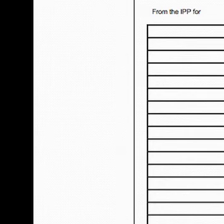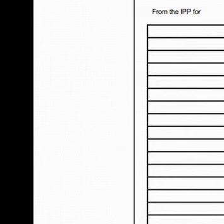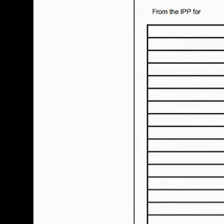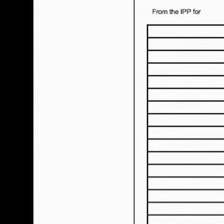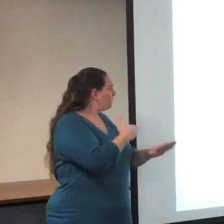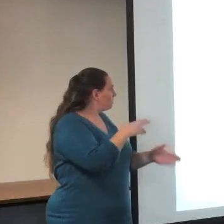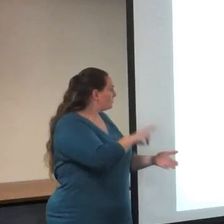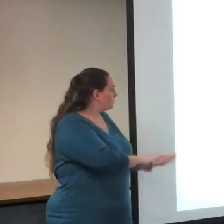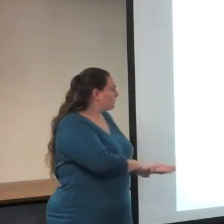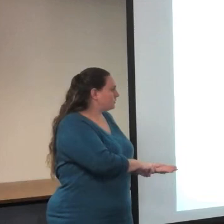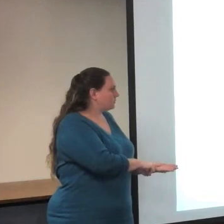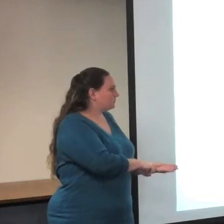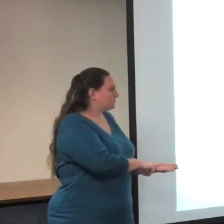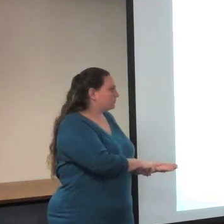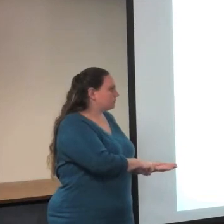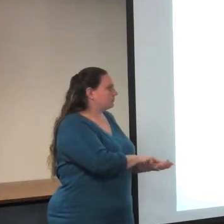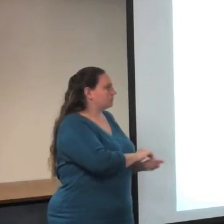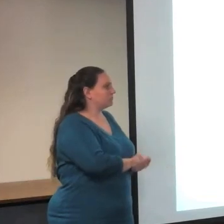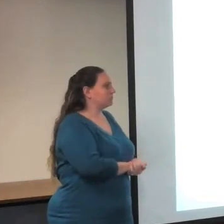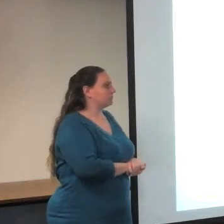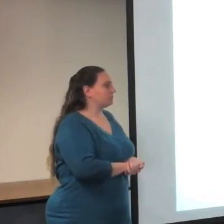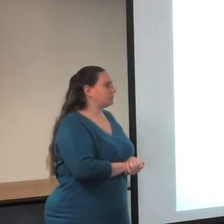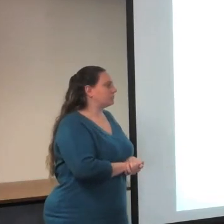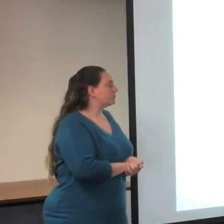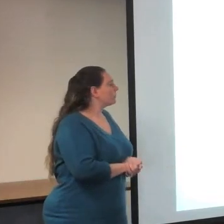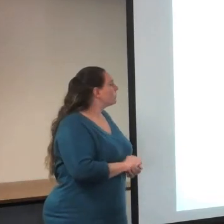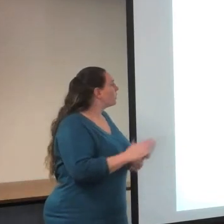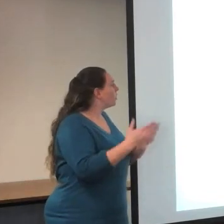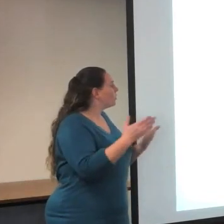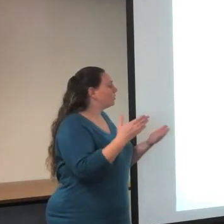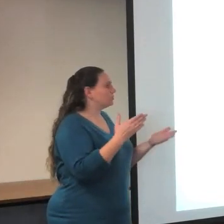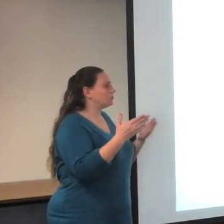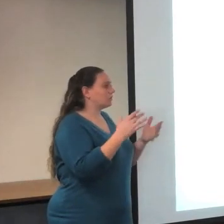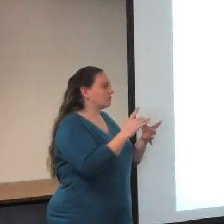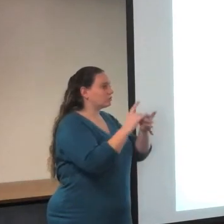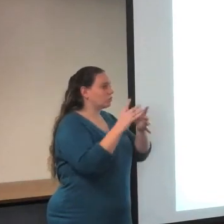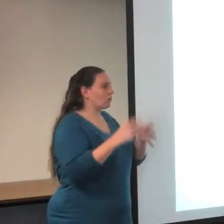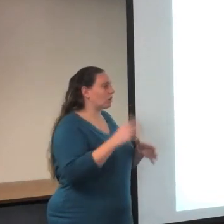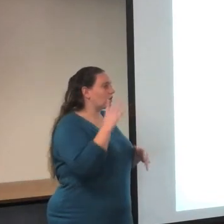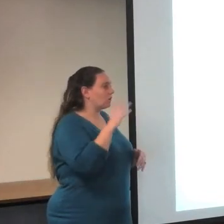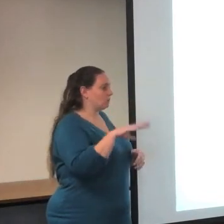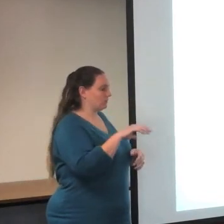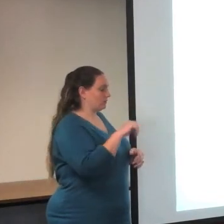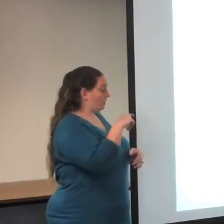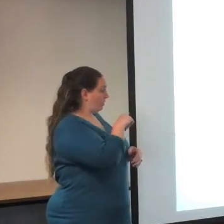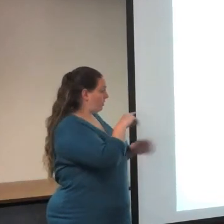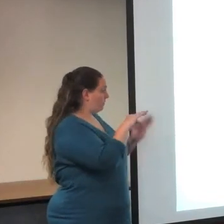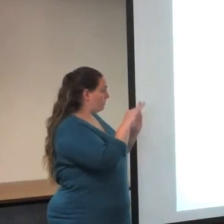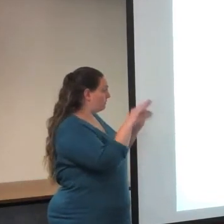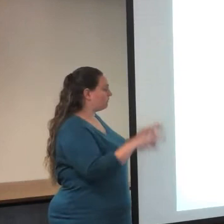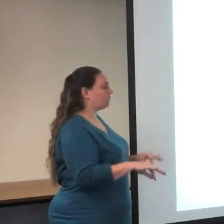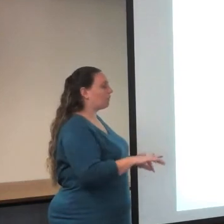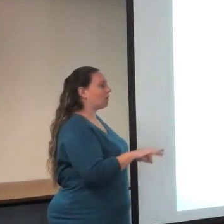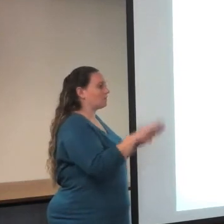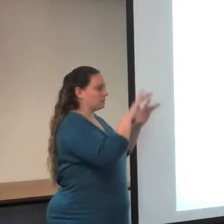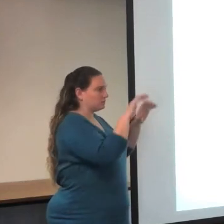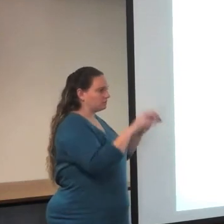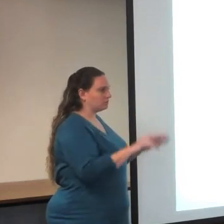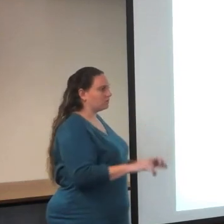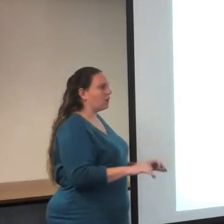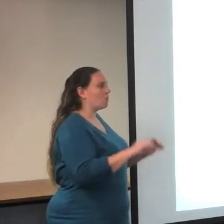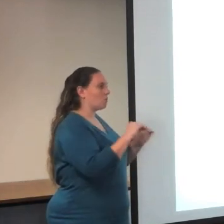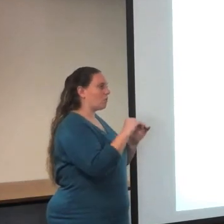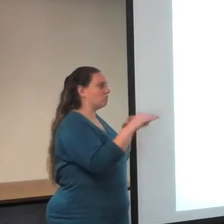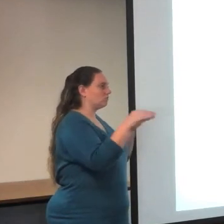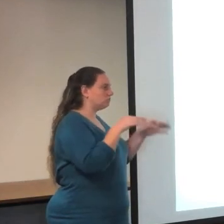before signing it. The service coordinator ultimately takes this form back and types up a more narrative version